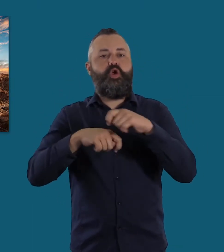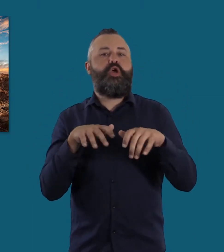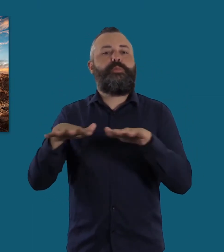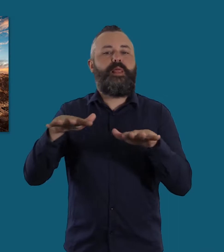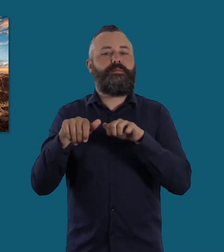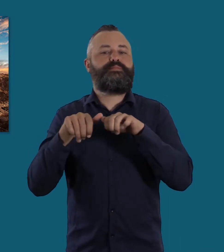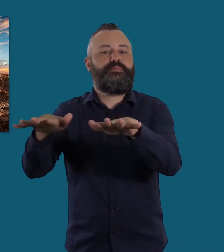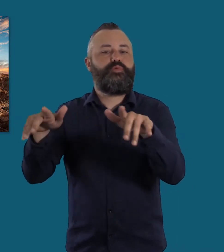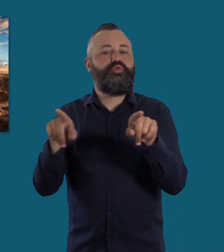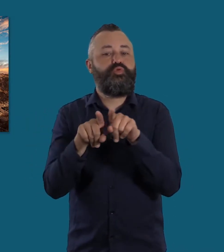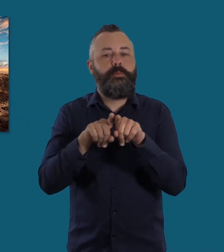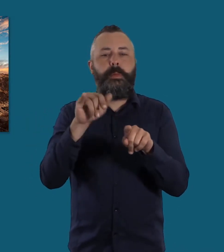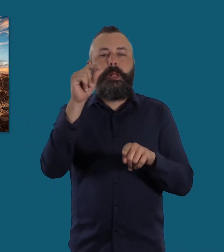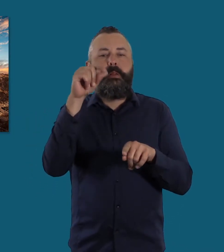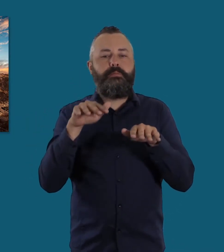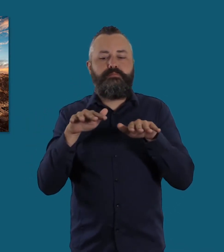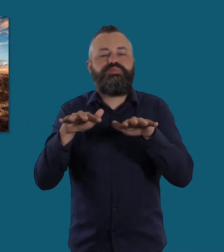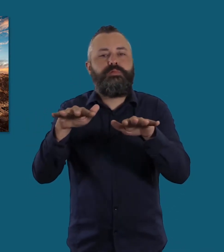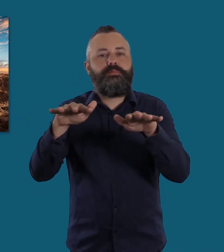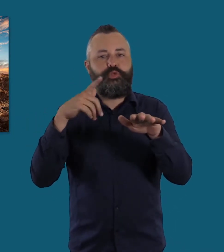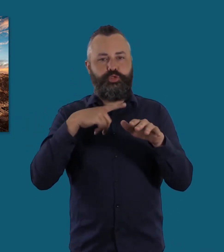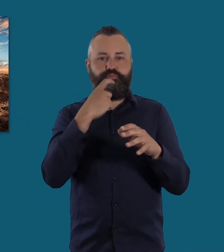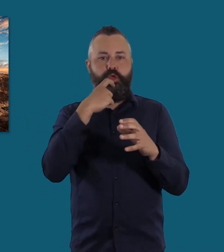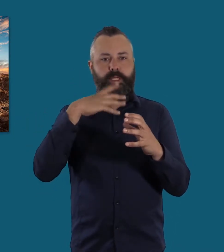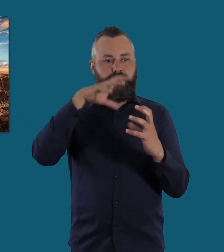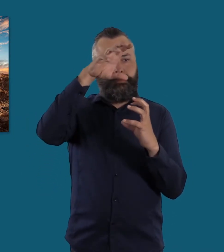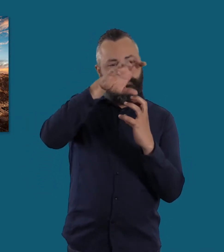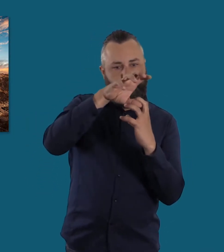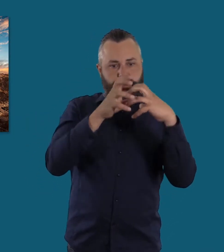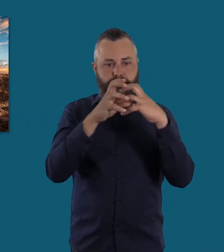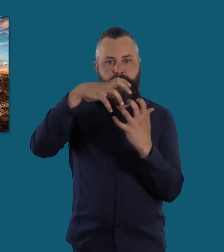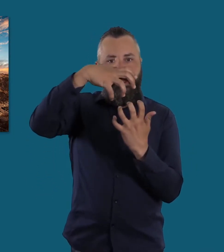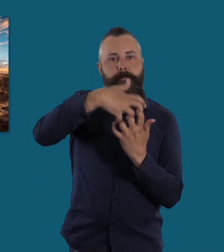surrounding rocks, causing small earthquakes as the rocks settle into a new equilibrium.